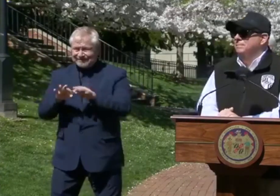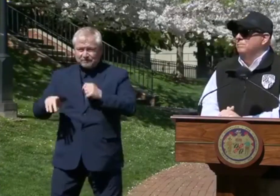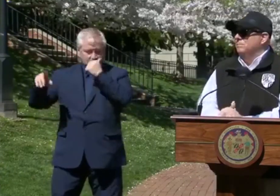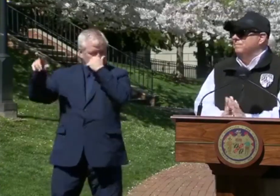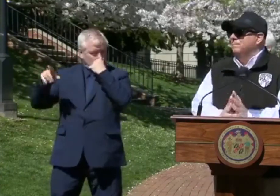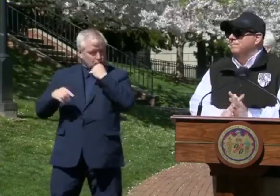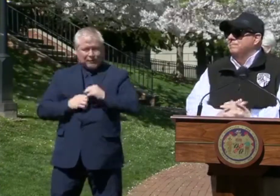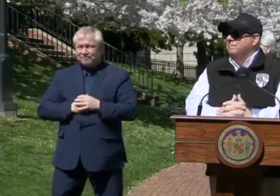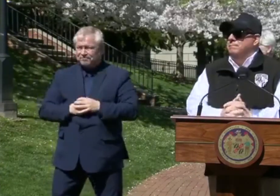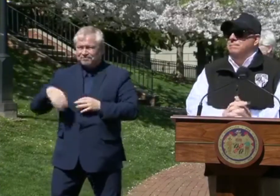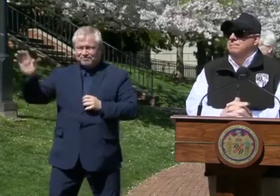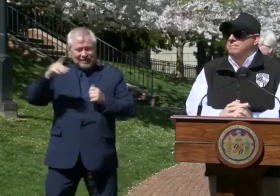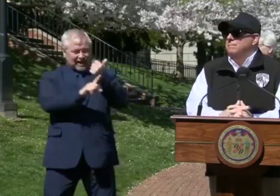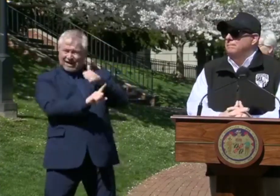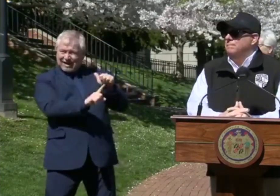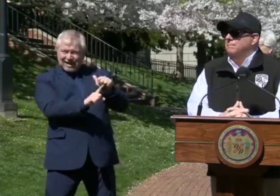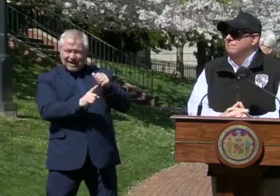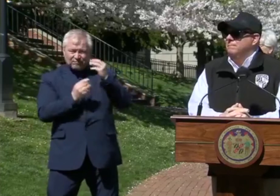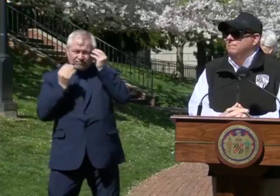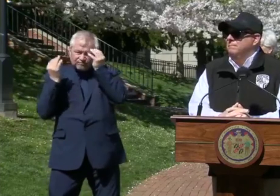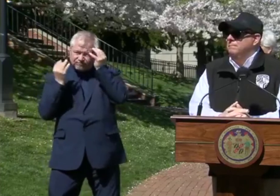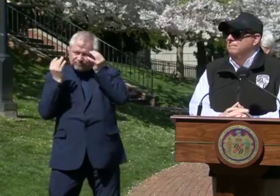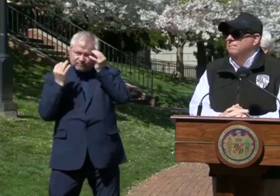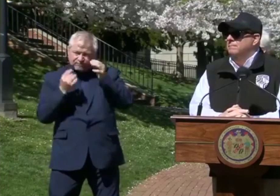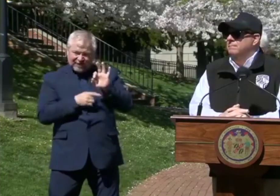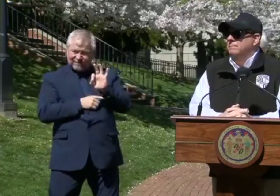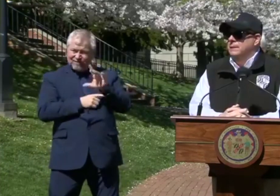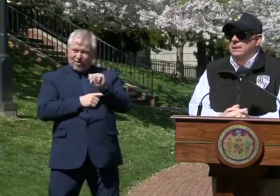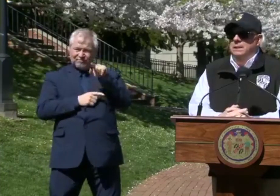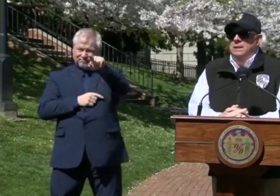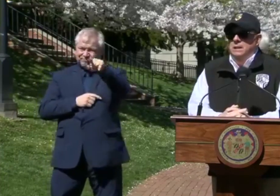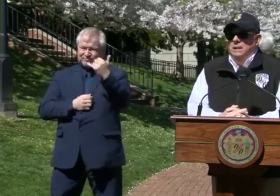Any consideration of sort of doing it in like Florida has done, looking at cars coming in